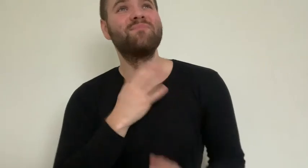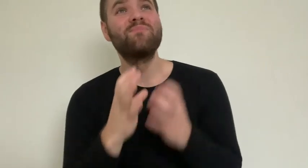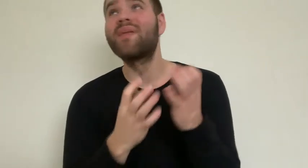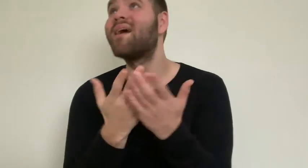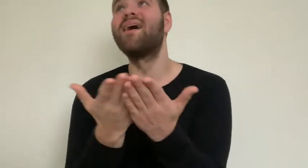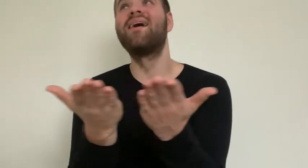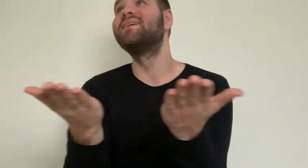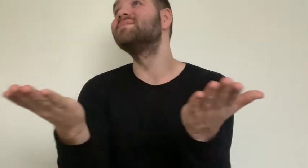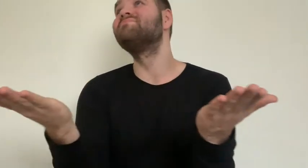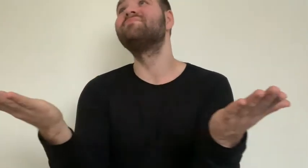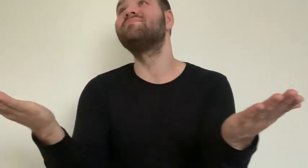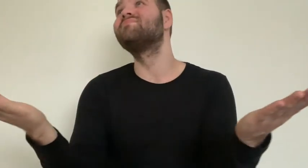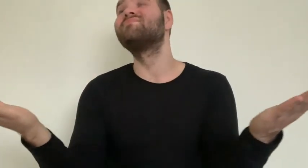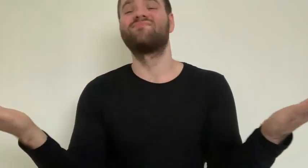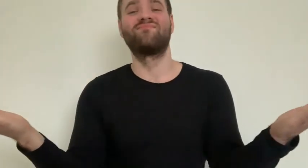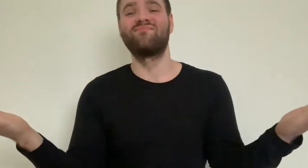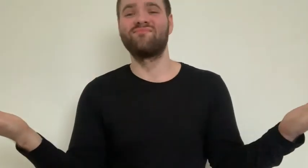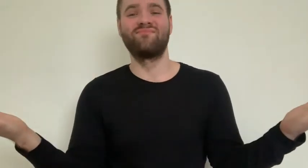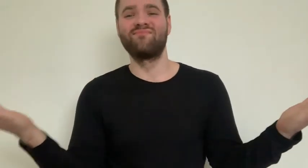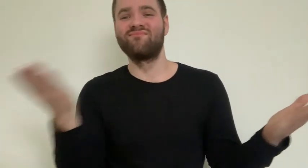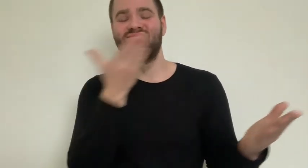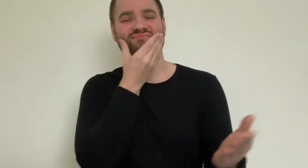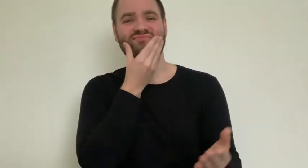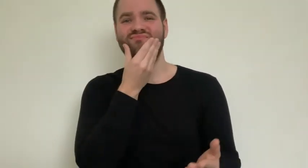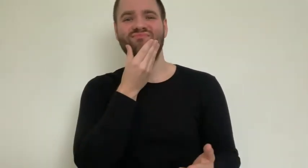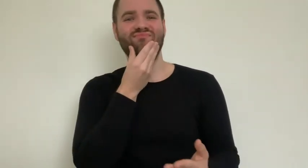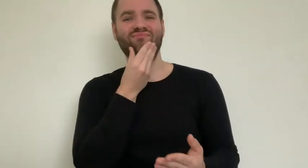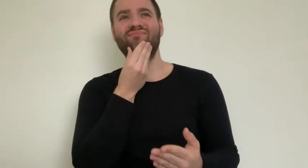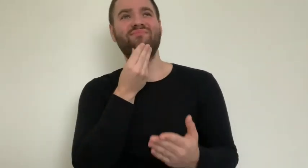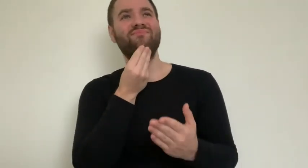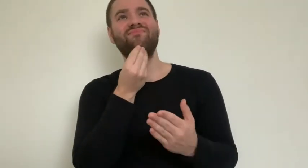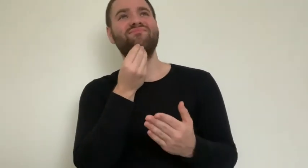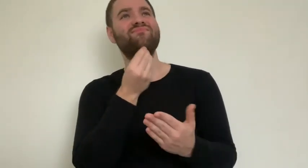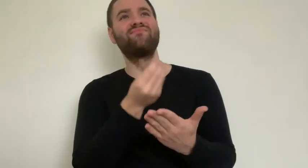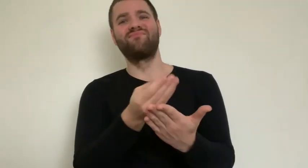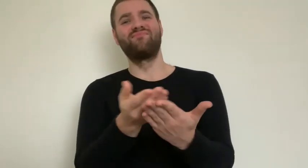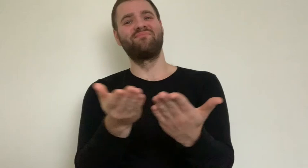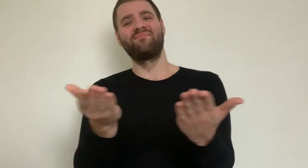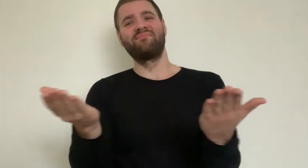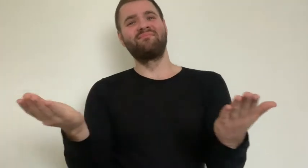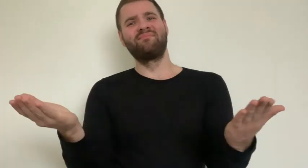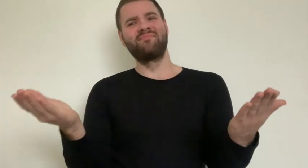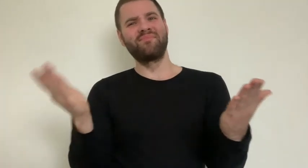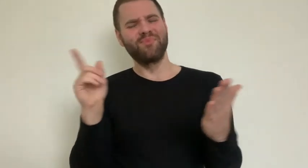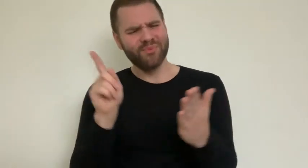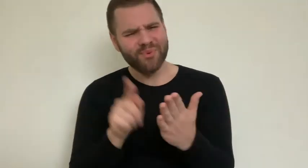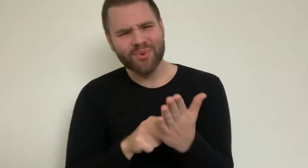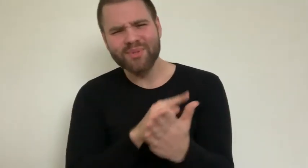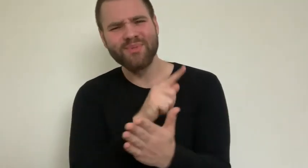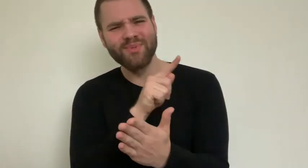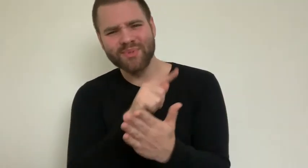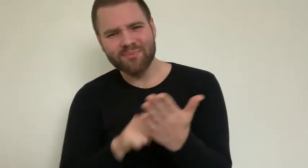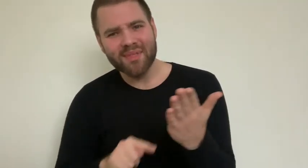I don't wanna leave. Some kinds of magic, it's hard to believe.